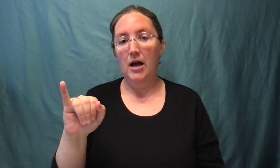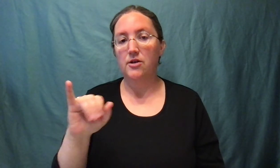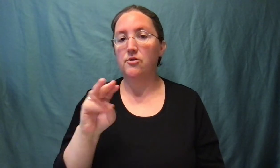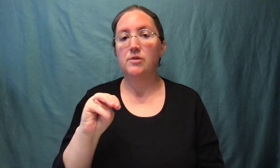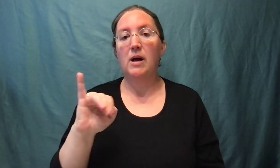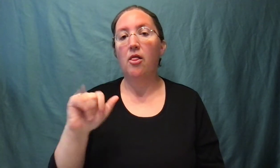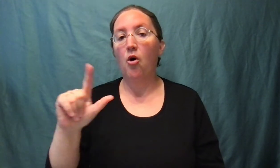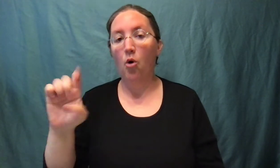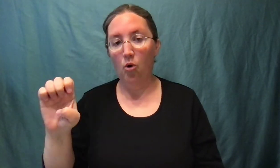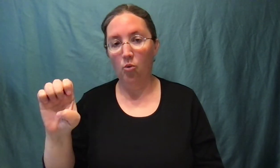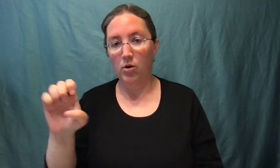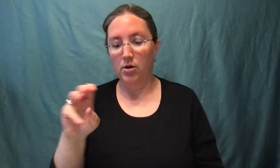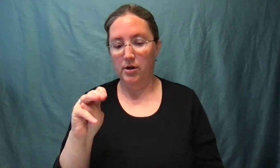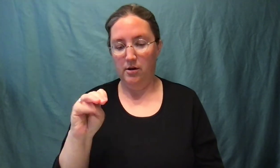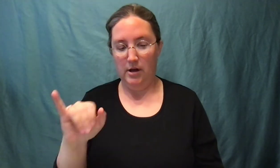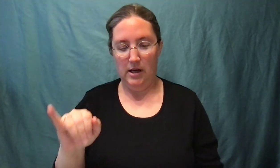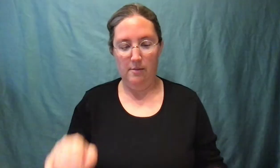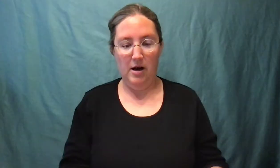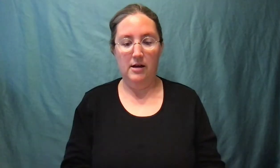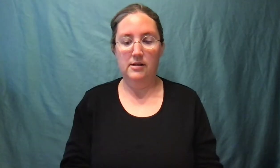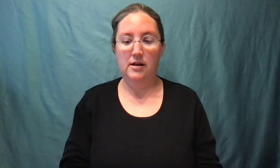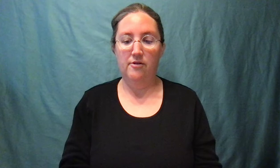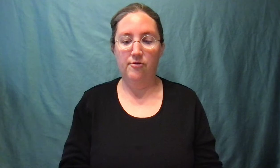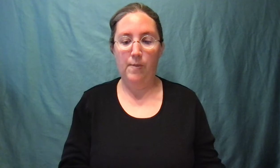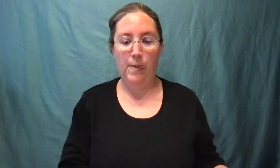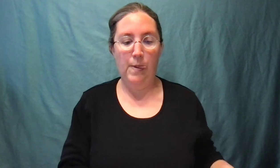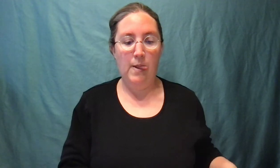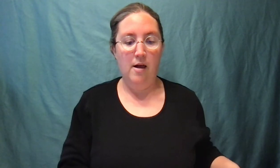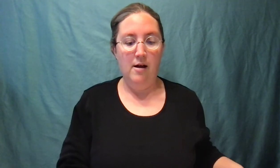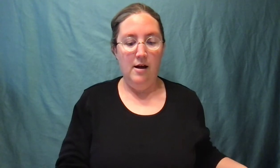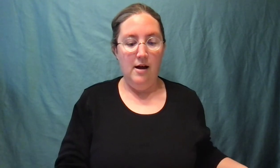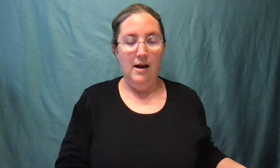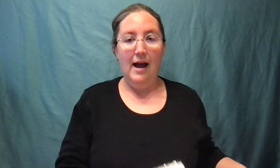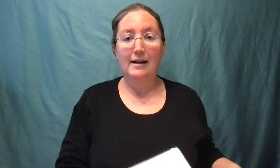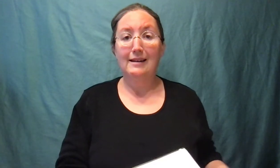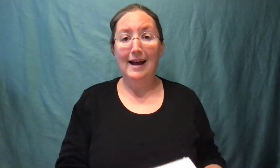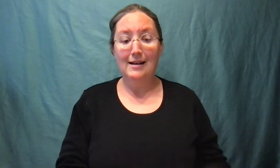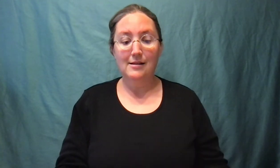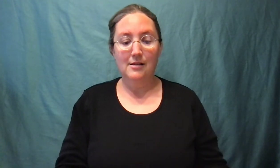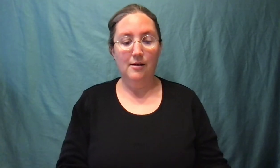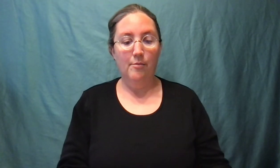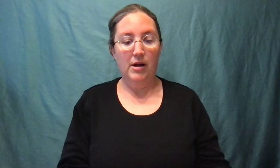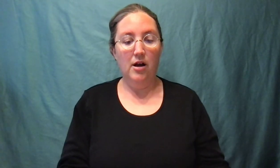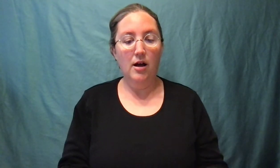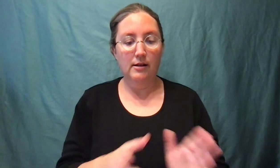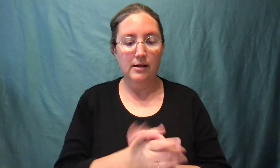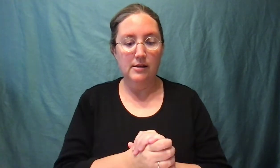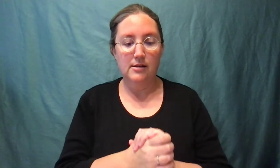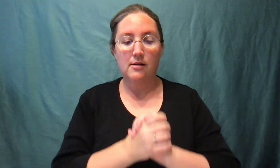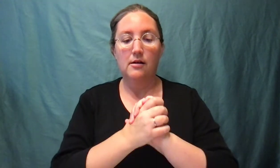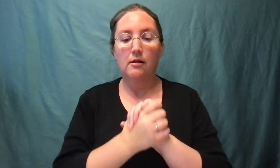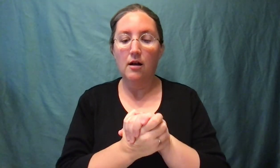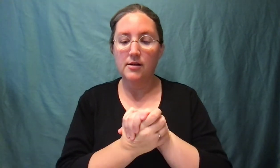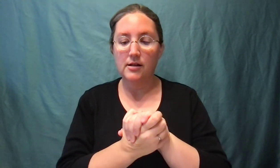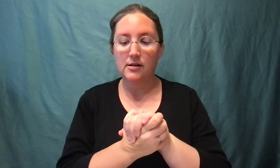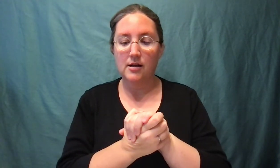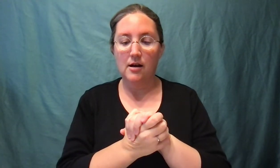You don't spell the whole word. M-I is enough. And last but not least, glossing the